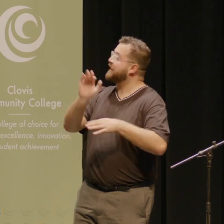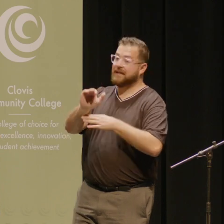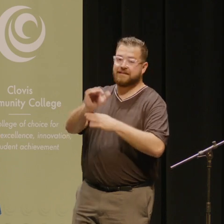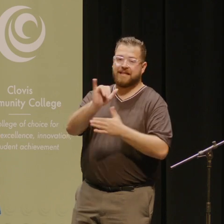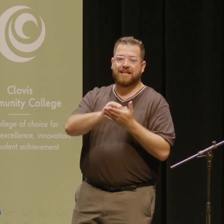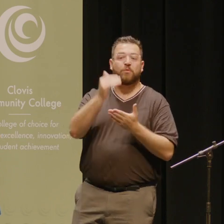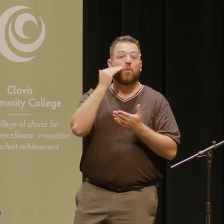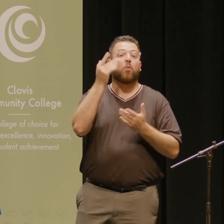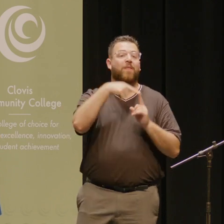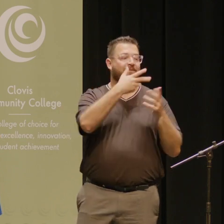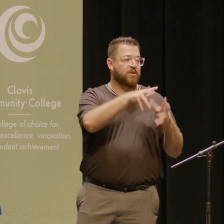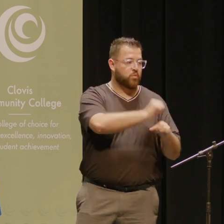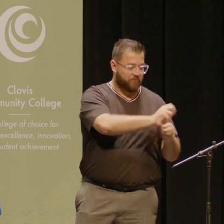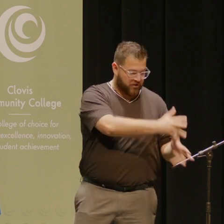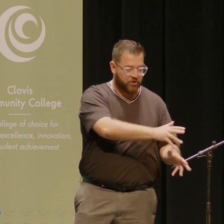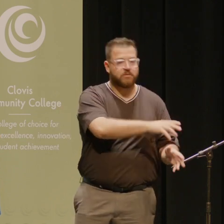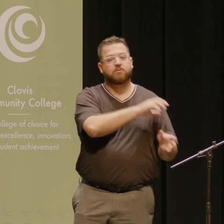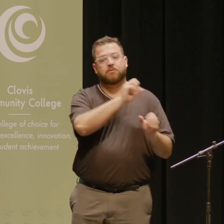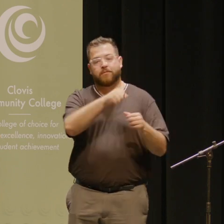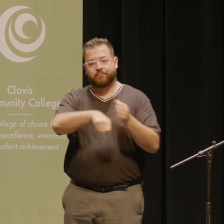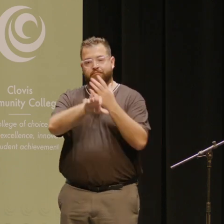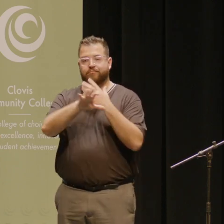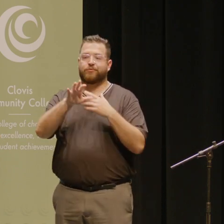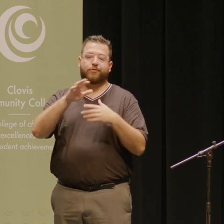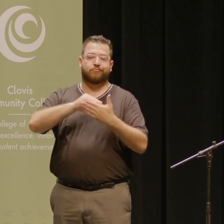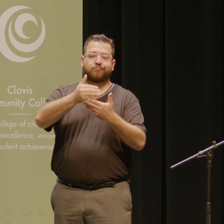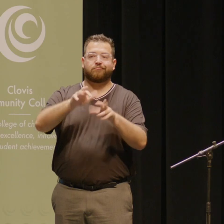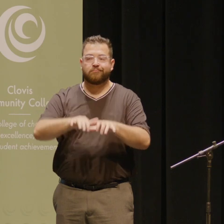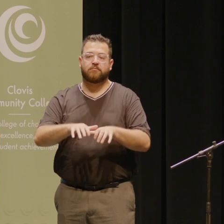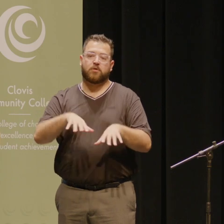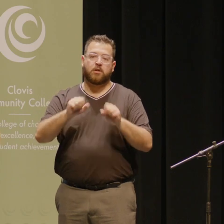And only 25% will like to do it on the weekends.